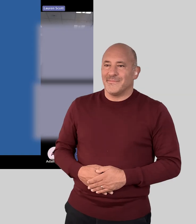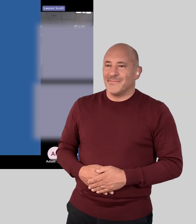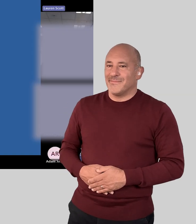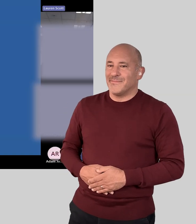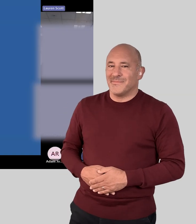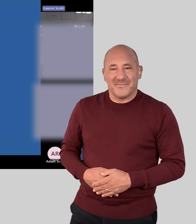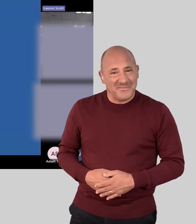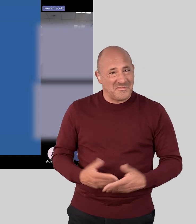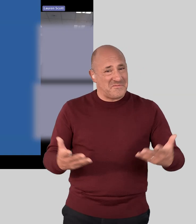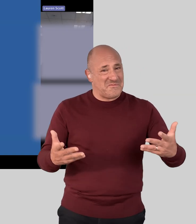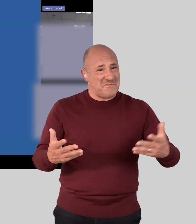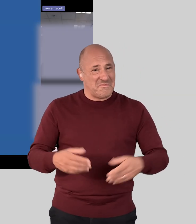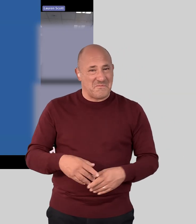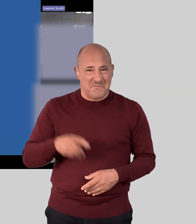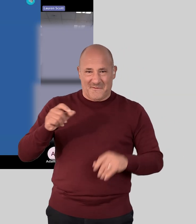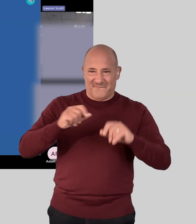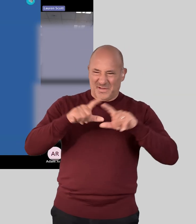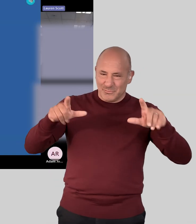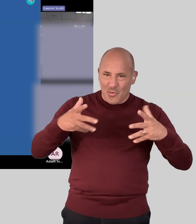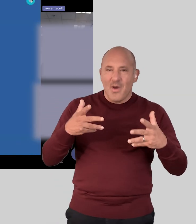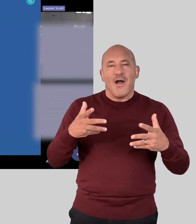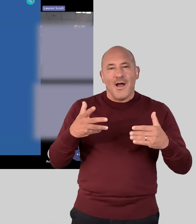Cool. So yeah, that video kind of